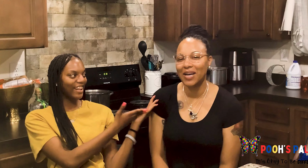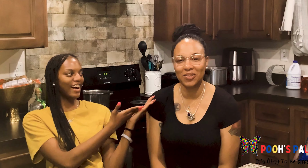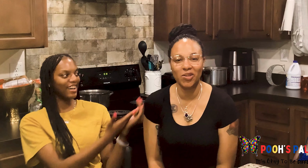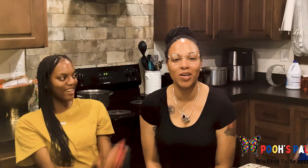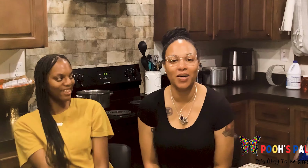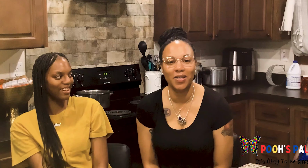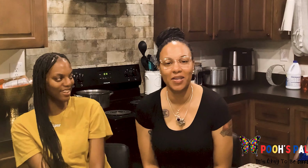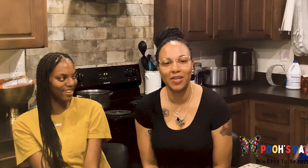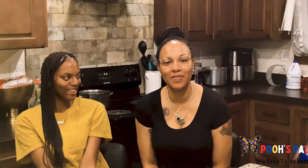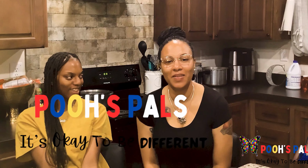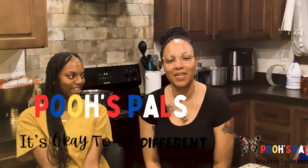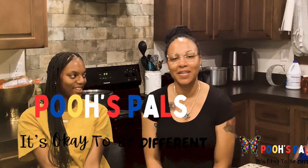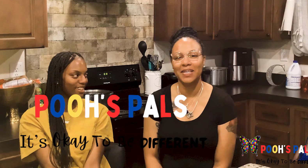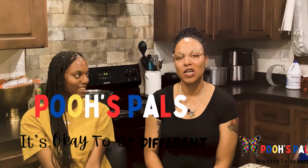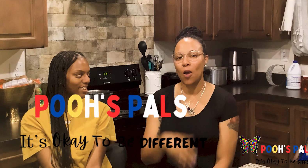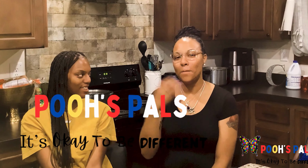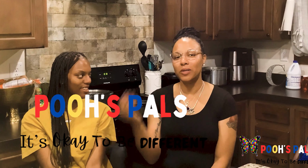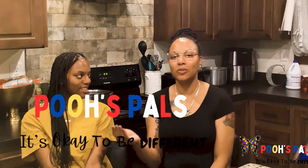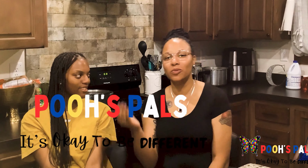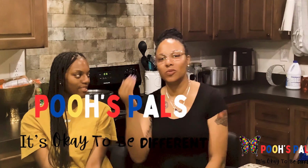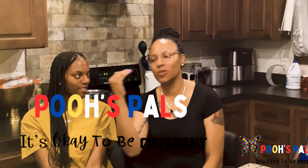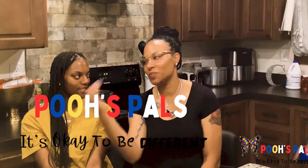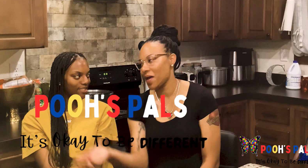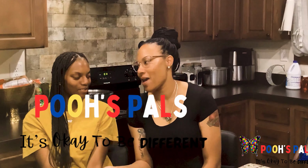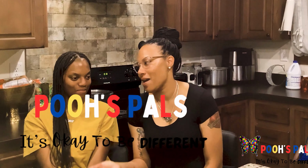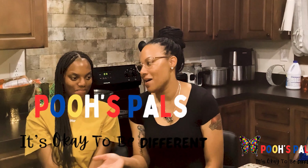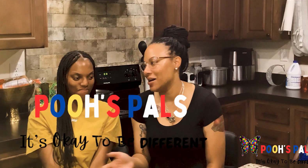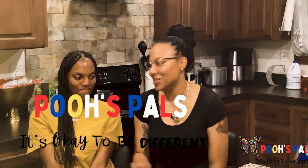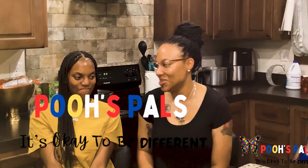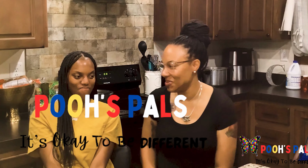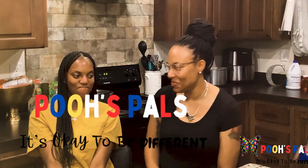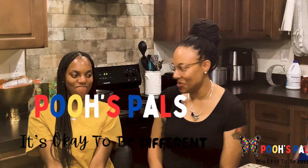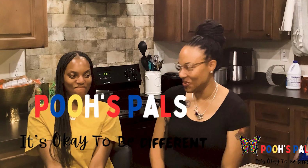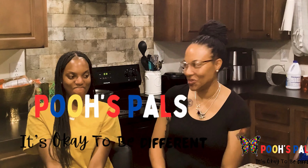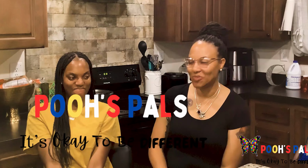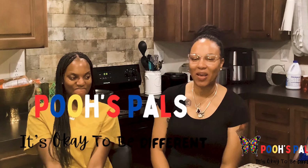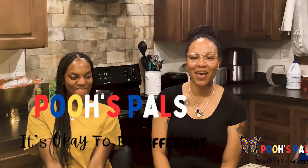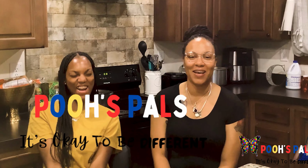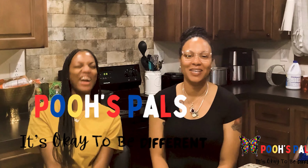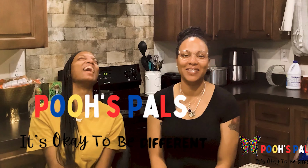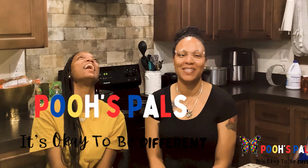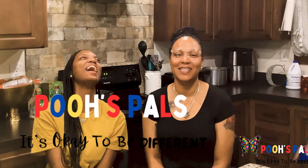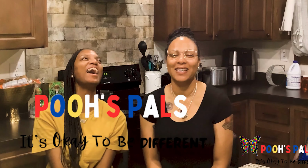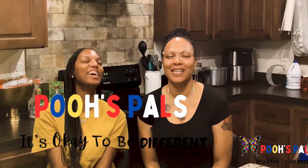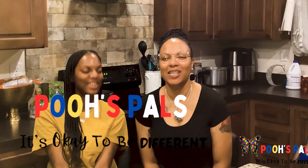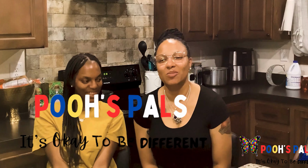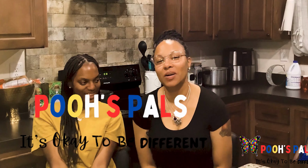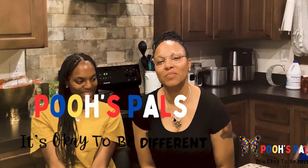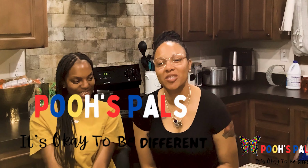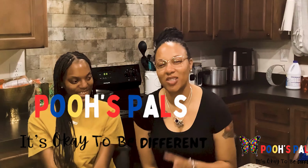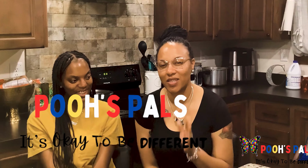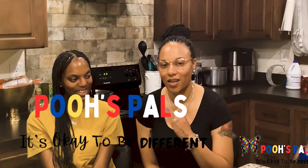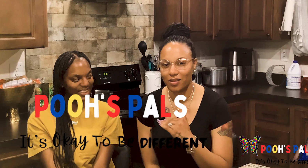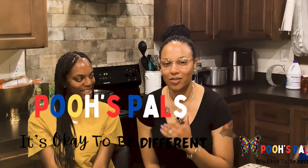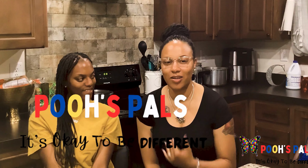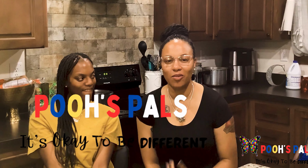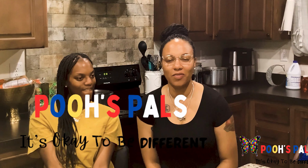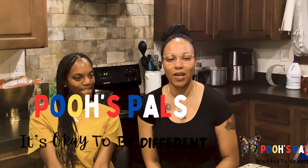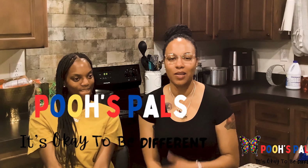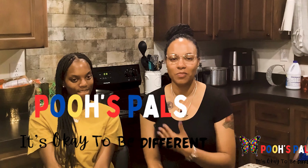founder of Pooh's Pals. Pooh's Pals. Mommy's just like a little co-founder. I'm just